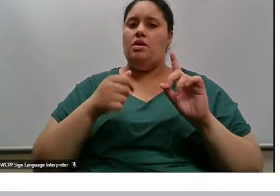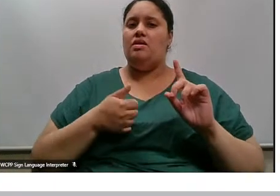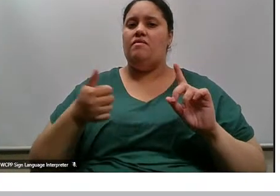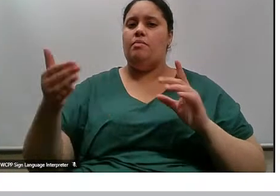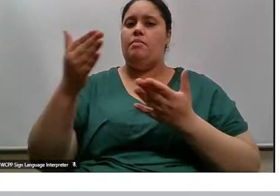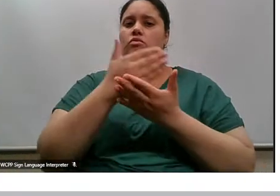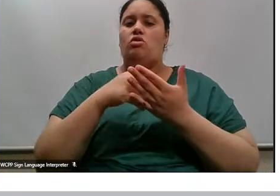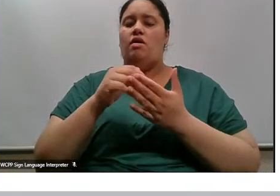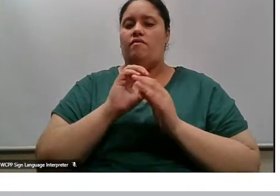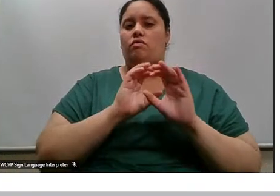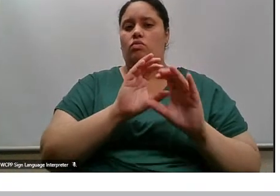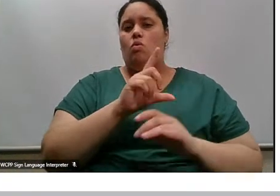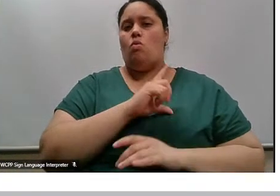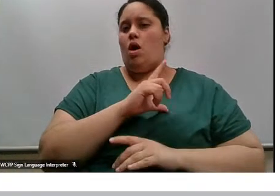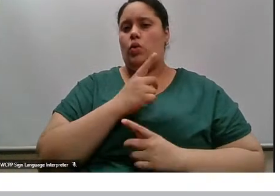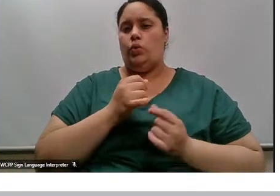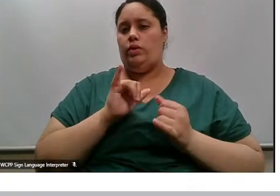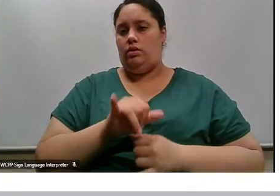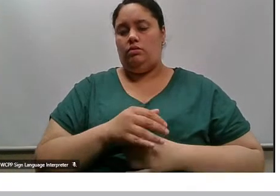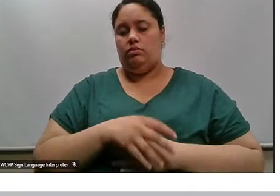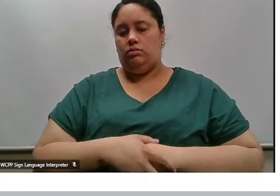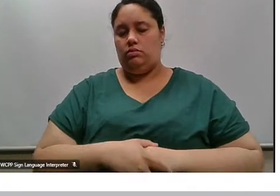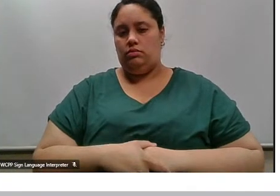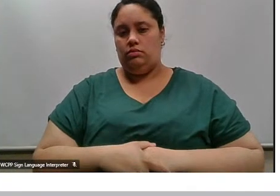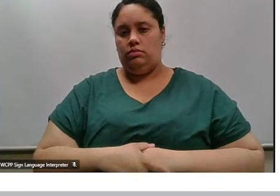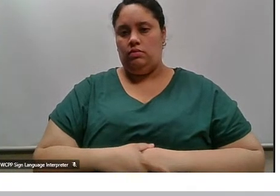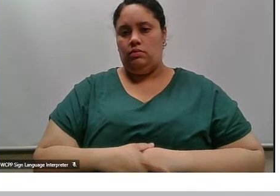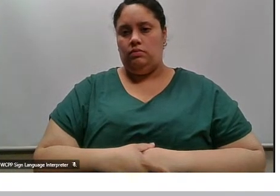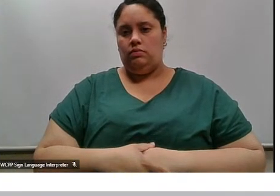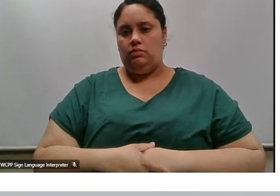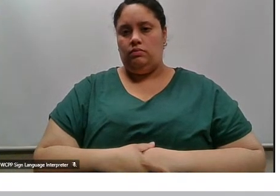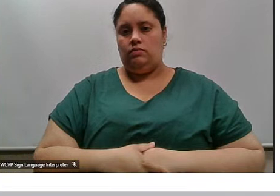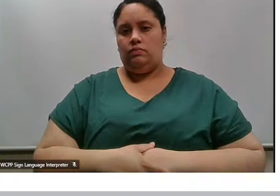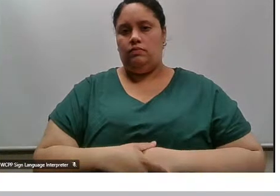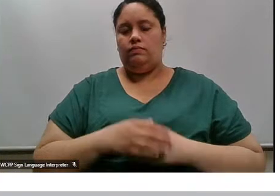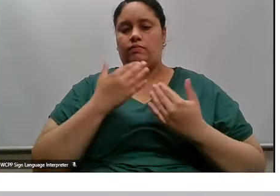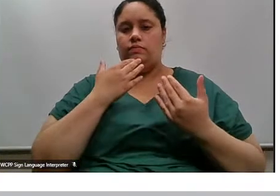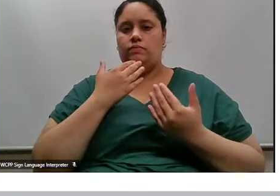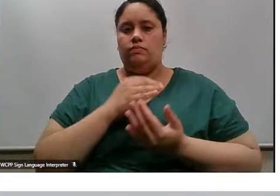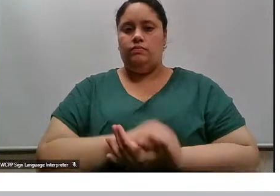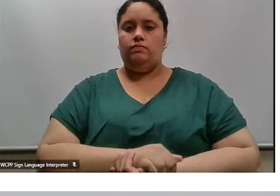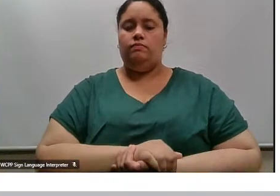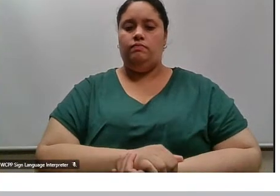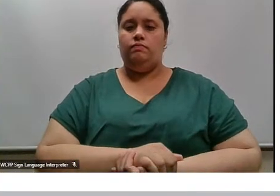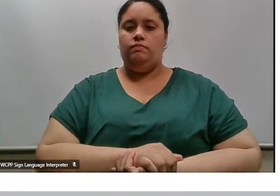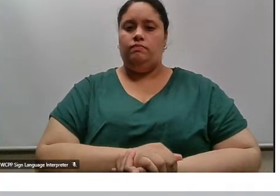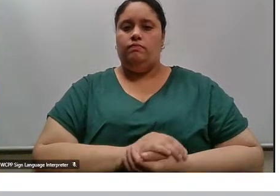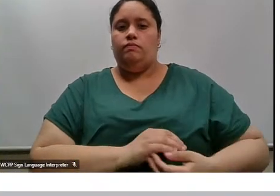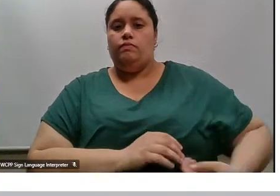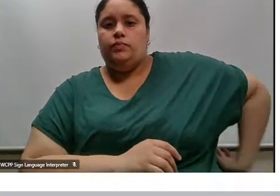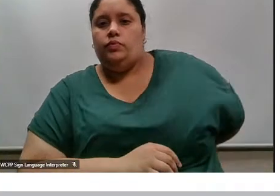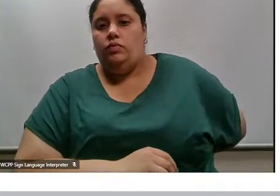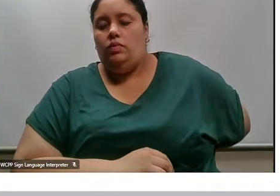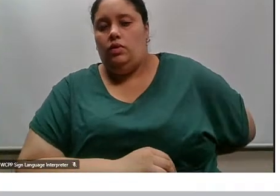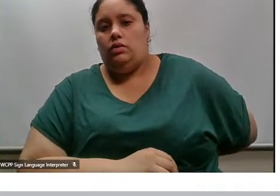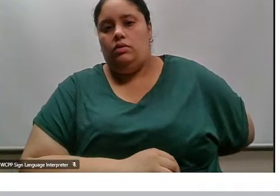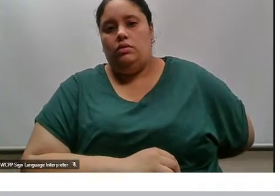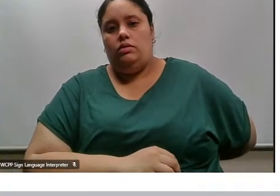funds. Why is that the case? Thanks, department.